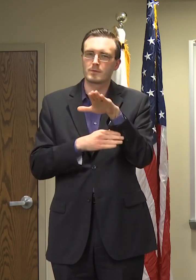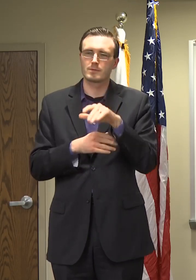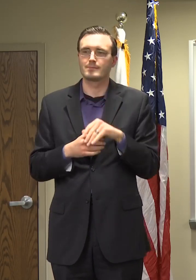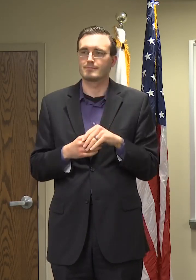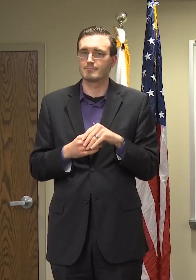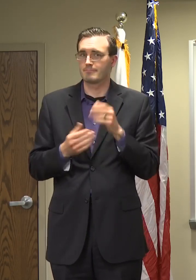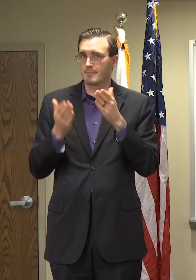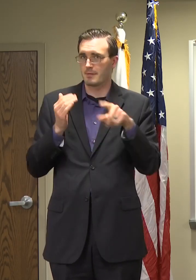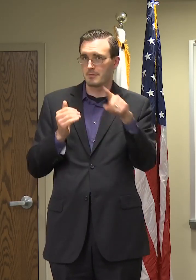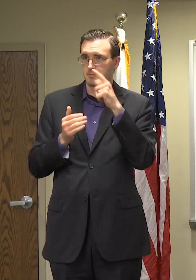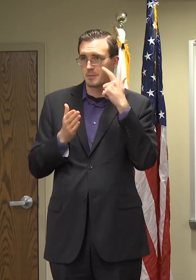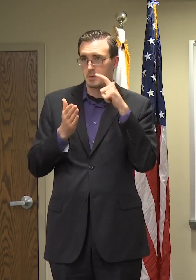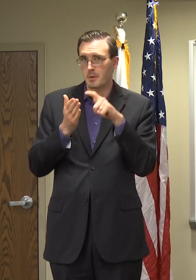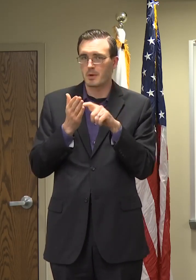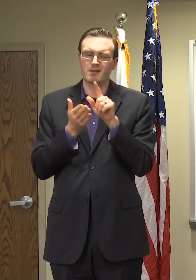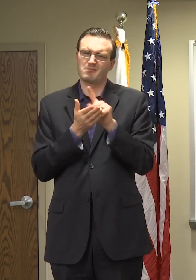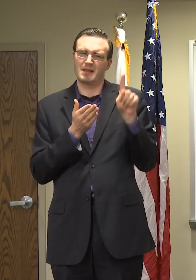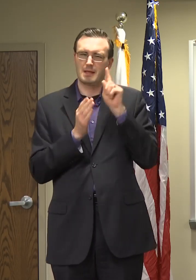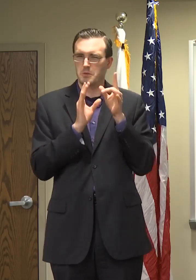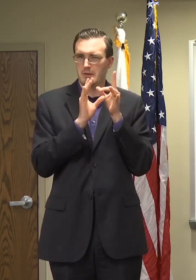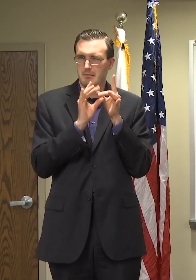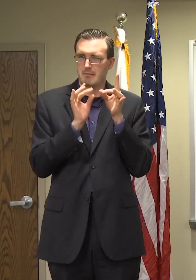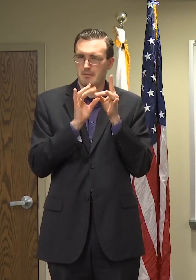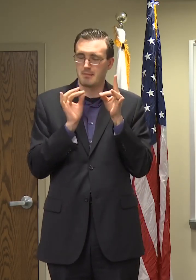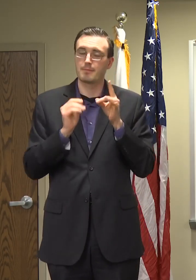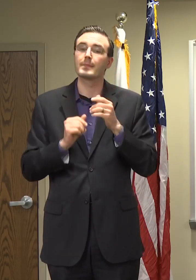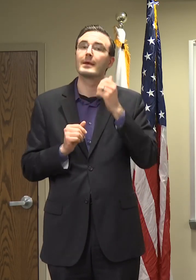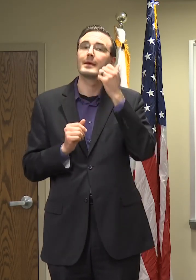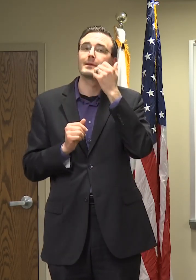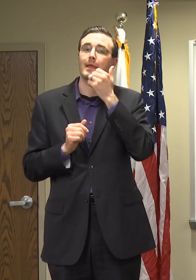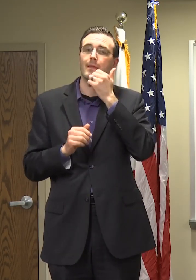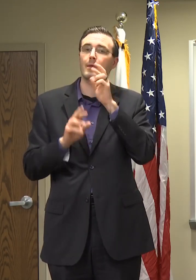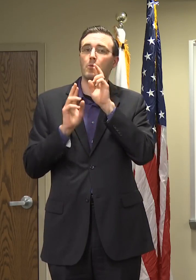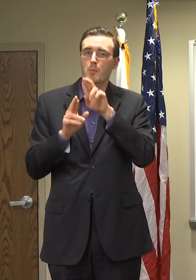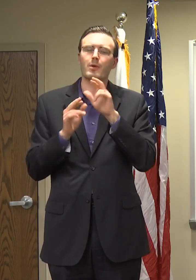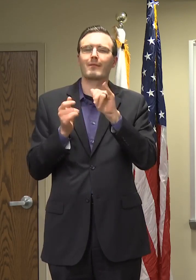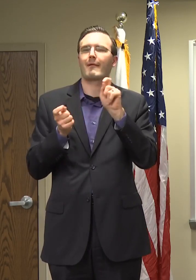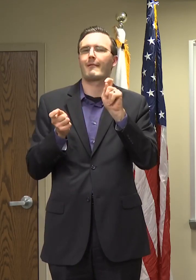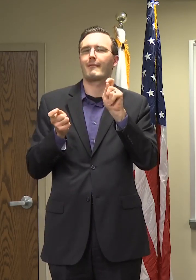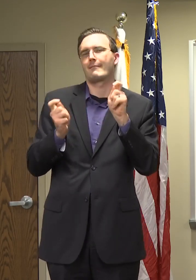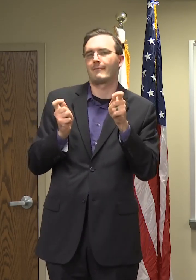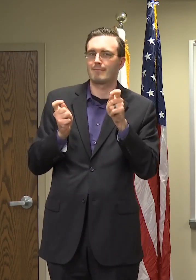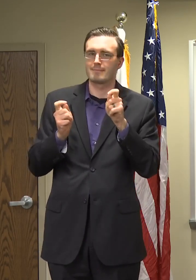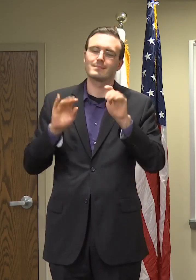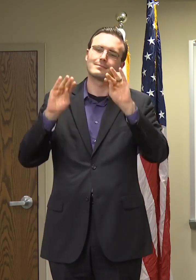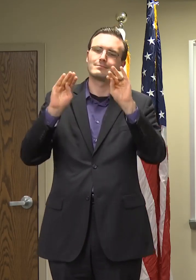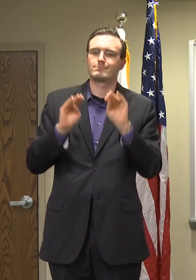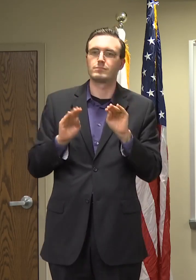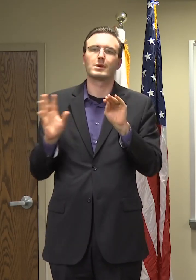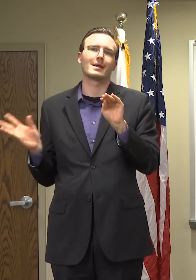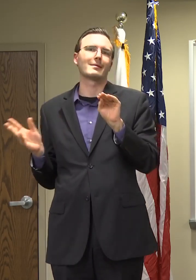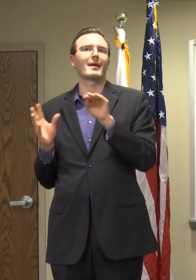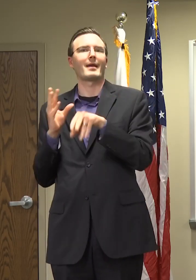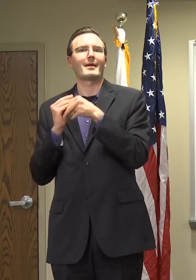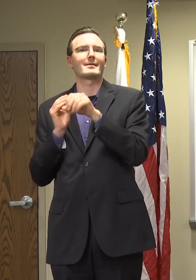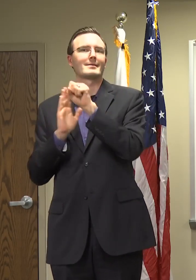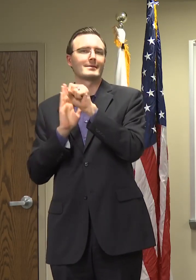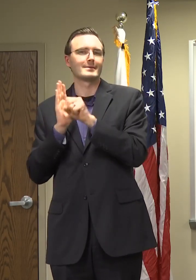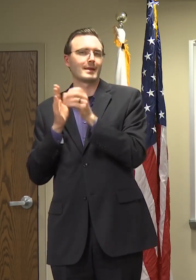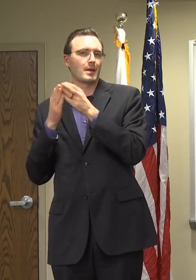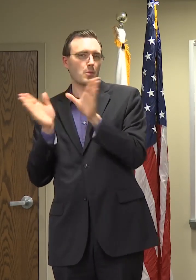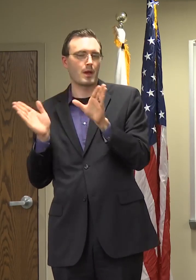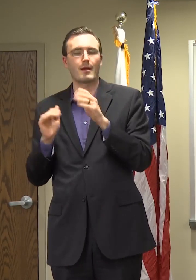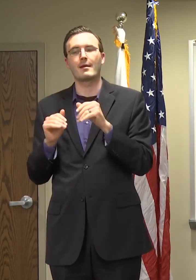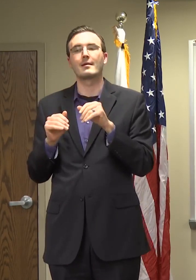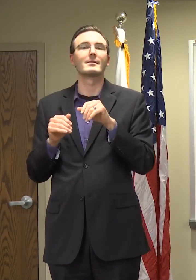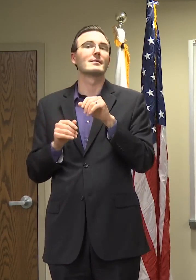If you've noticed, and we talked about it a little bit last week, the daily report has been redesigned to reflect the statewide metrics, including the positivity rate. Remember,